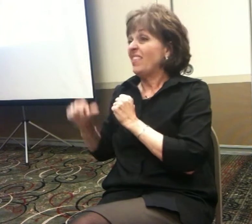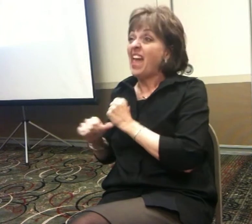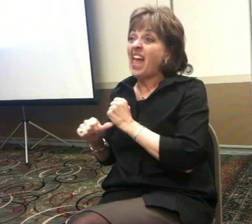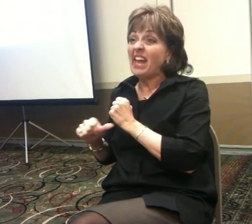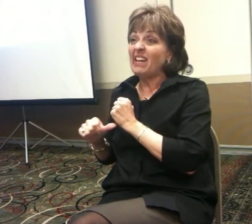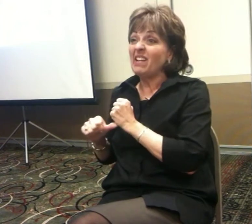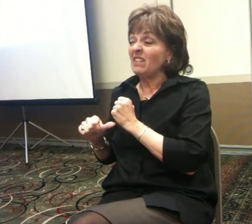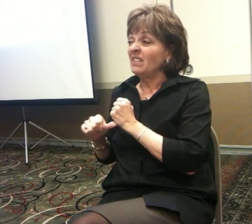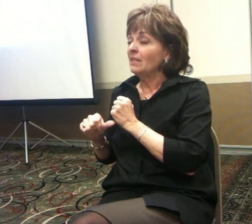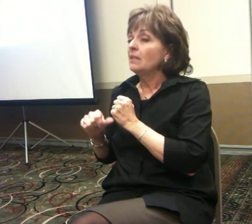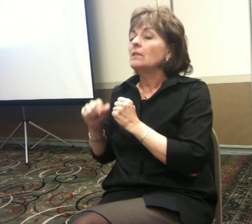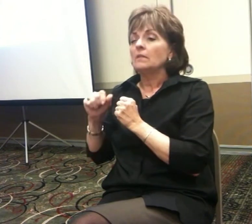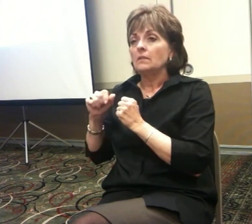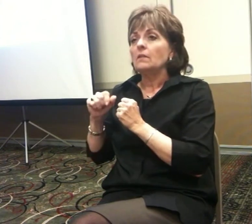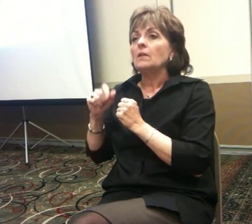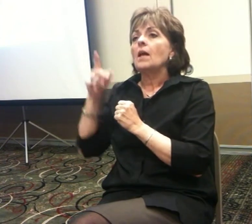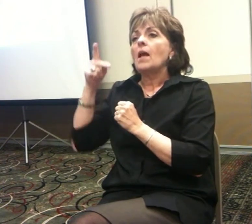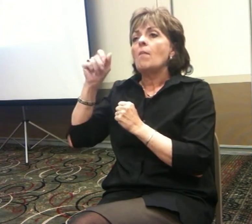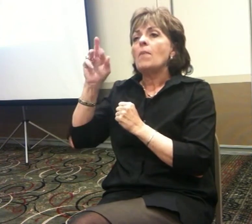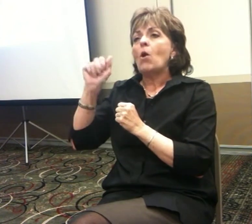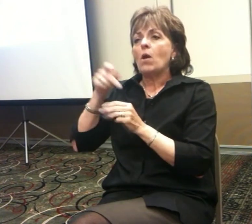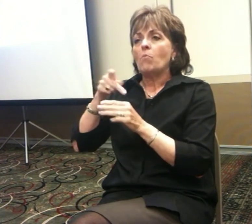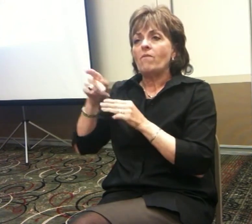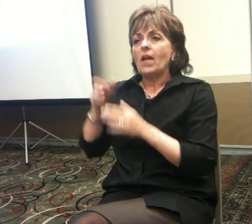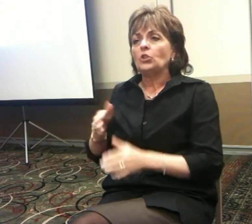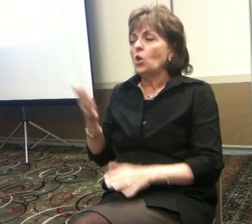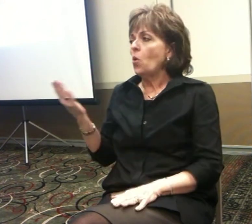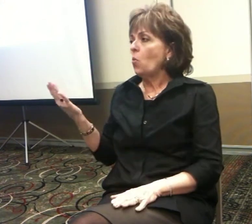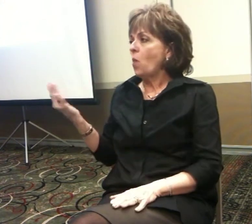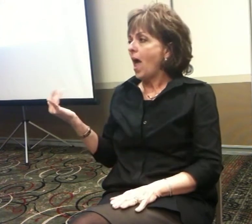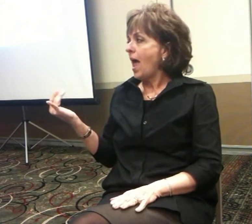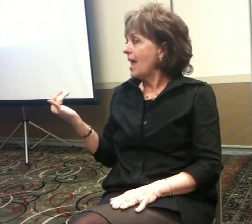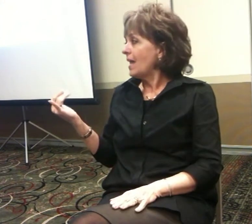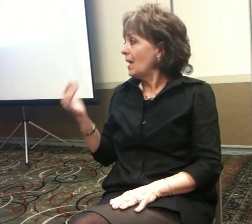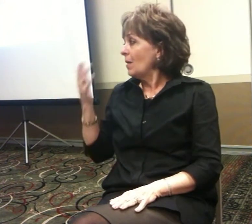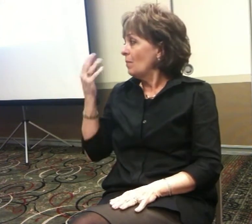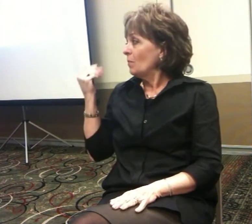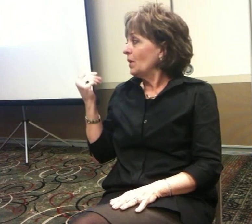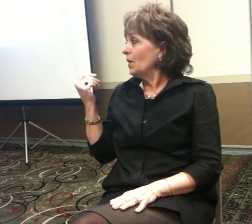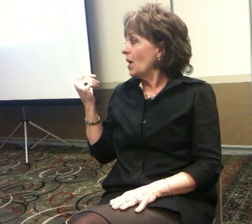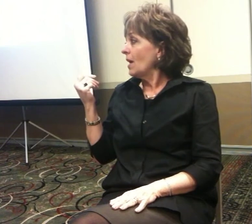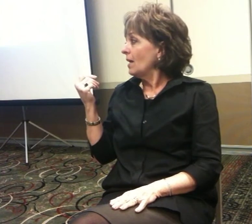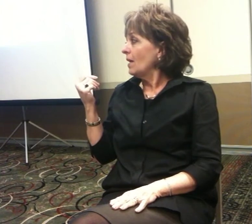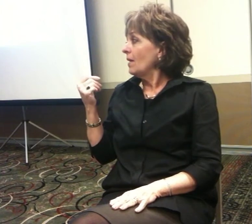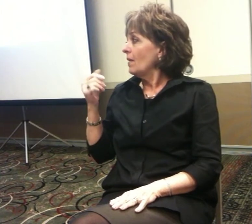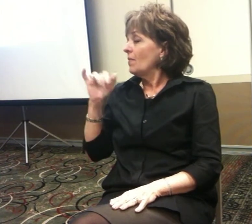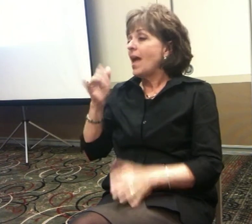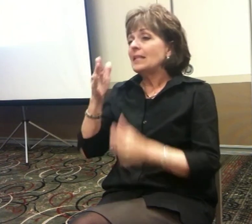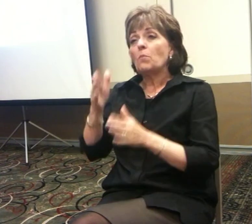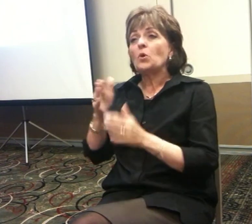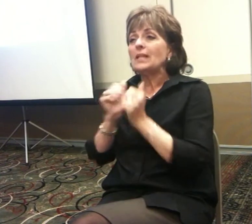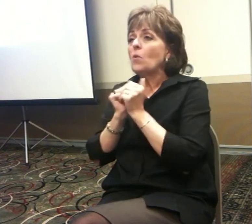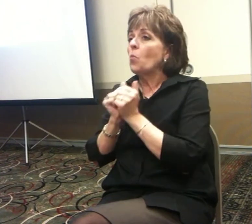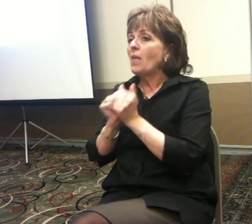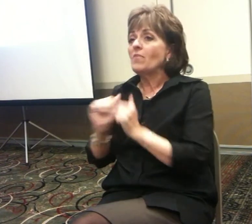All right. One is a paraprofessional. Why? Because they're the child, they're the person that's with the child the most. All right. They're working with the person